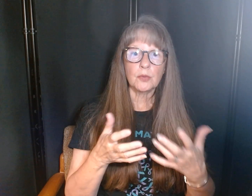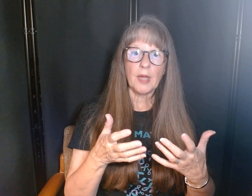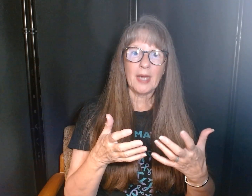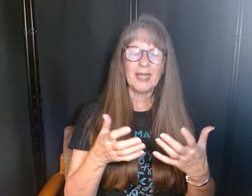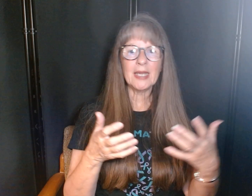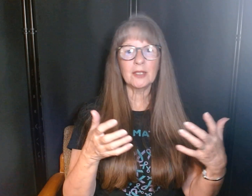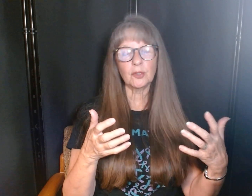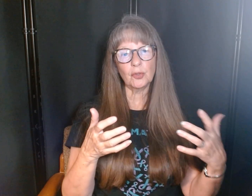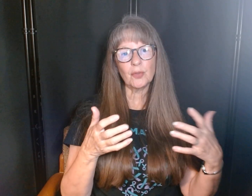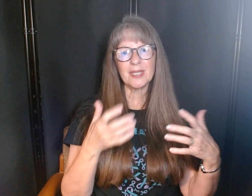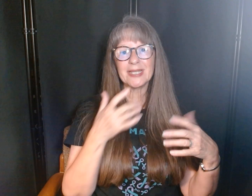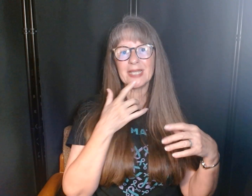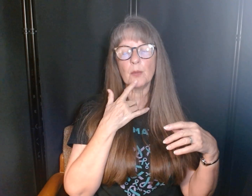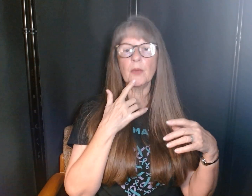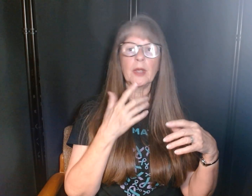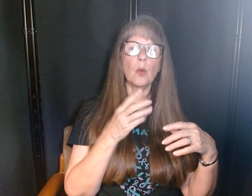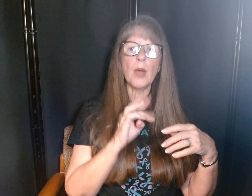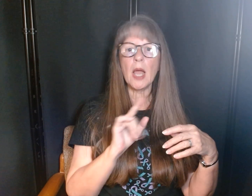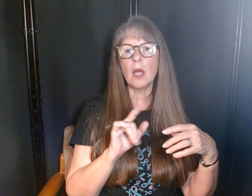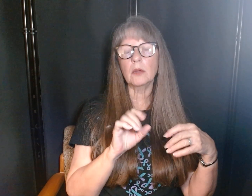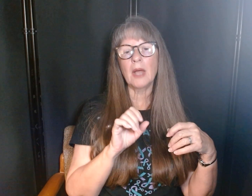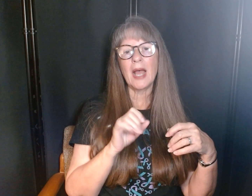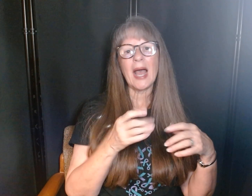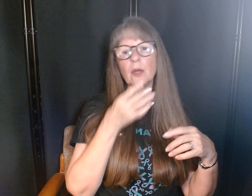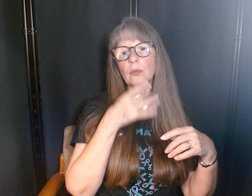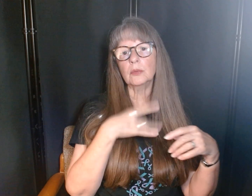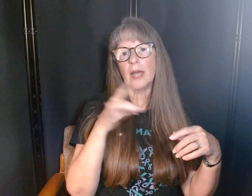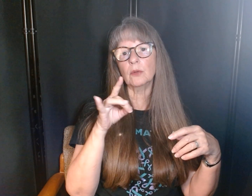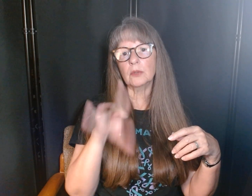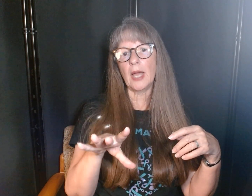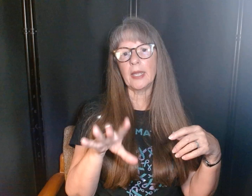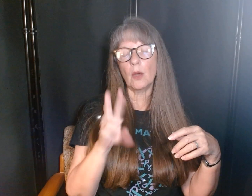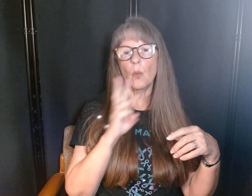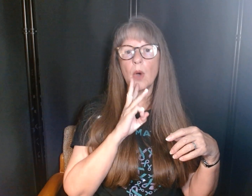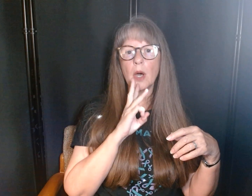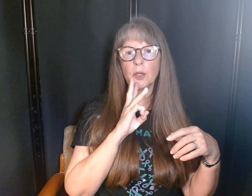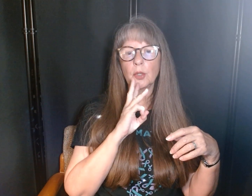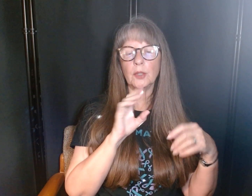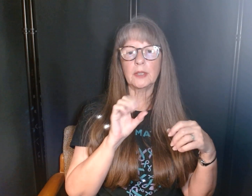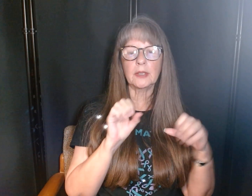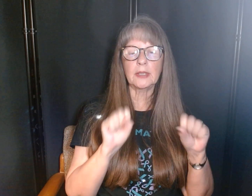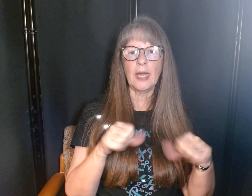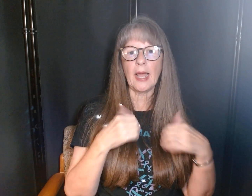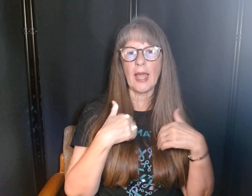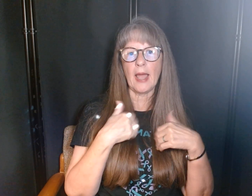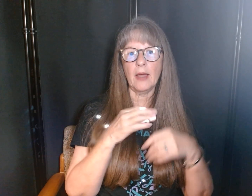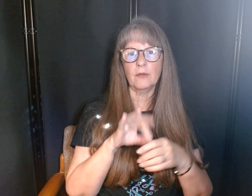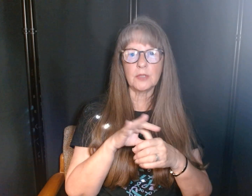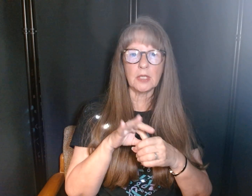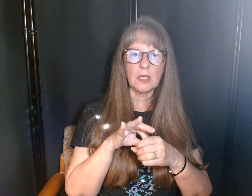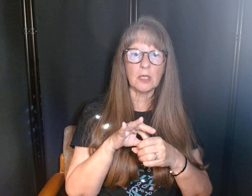that. And you can say, well, they go, well, I don't like water. Can I have tea